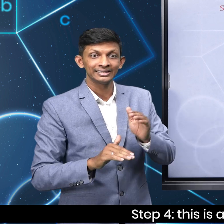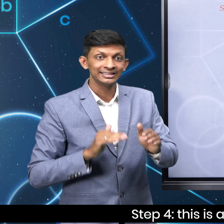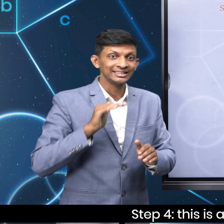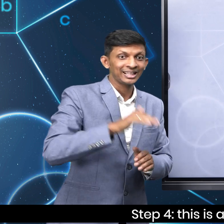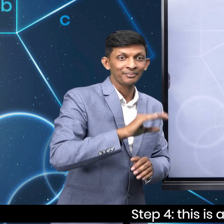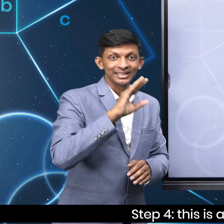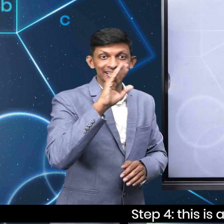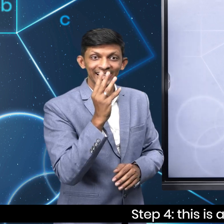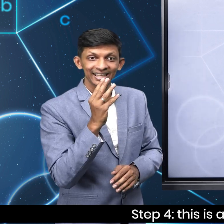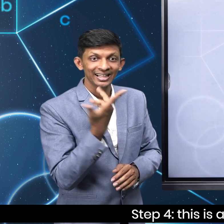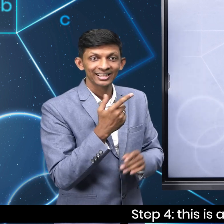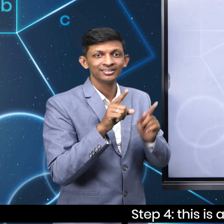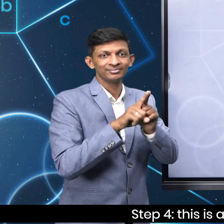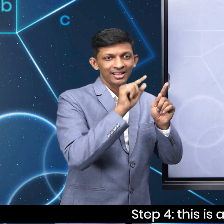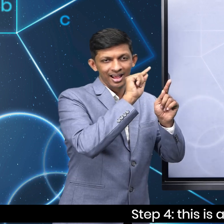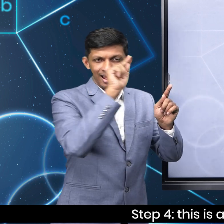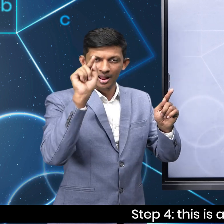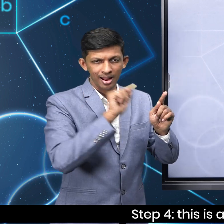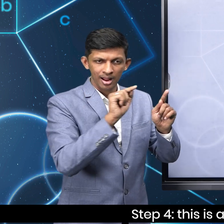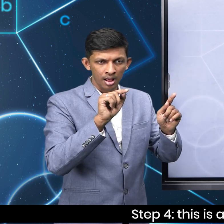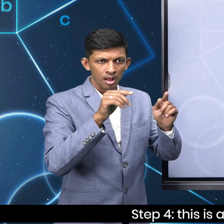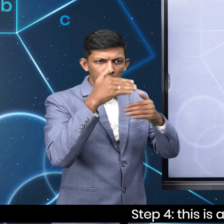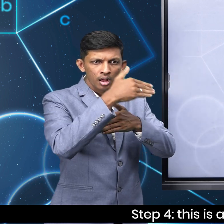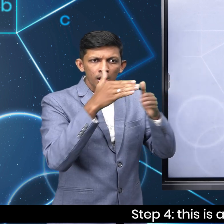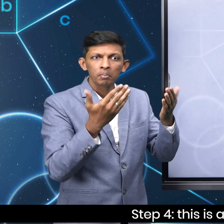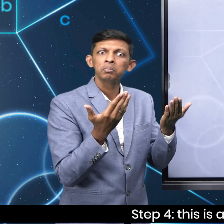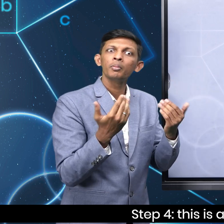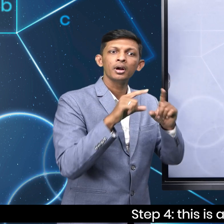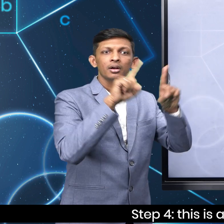Step 4. This is an isometric sketch of a cuboid.